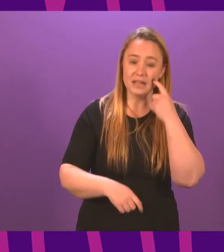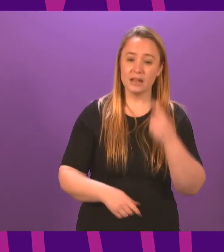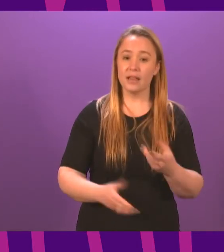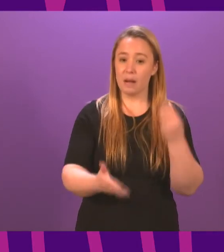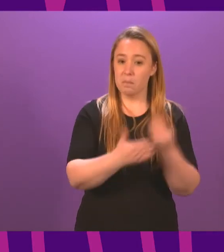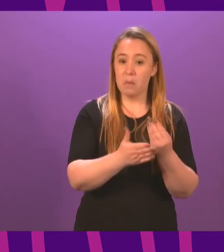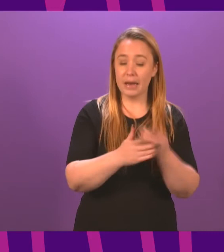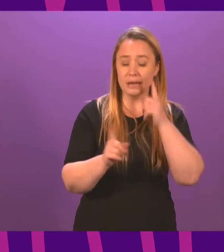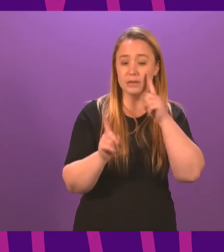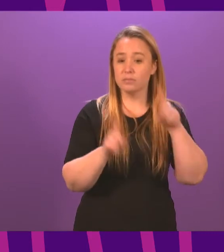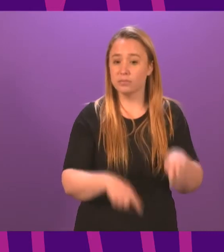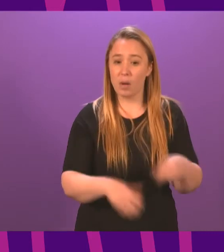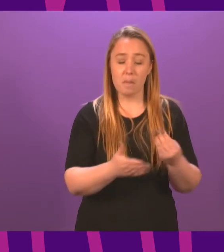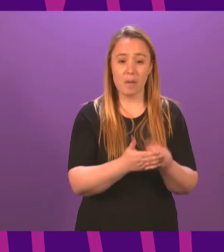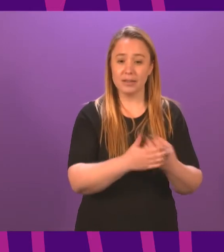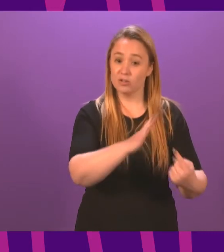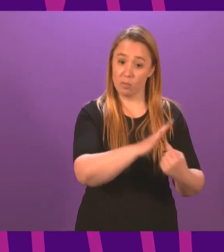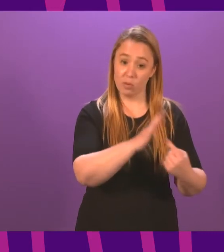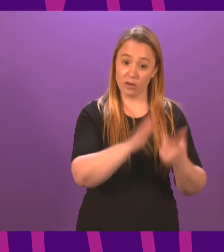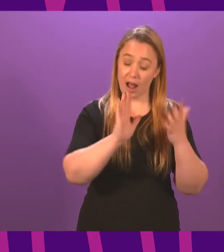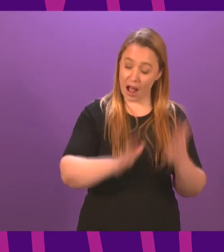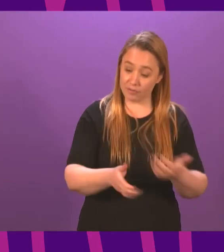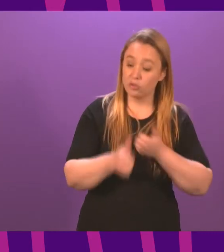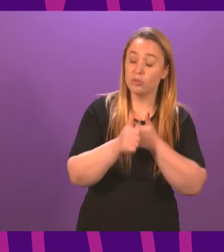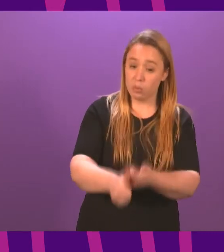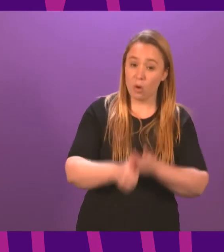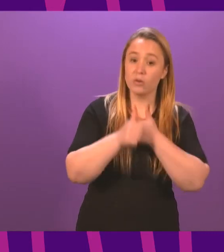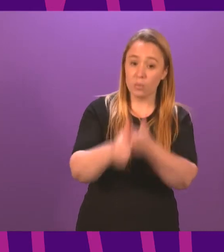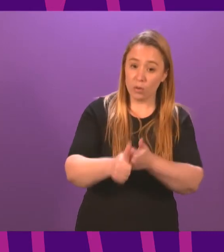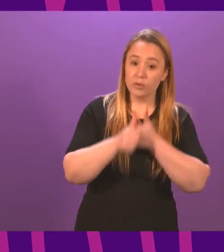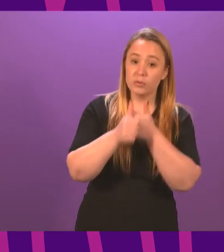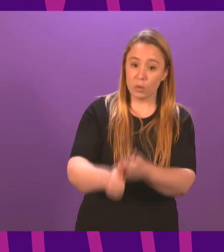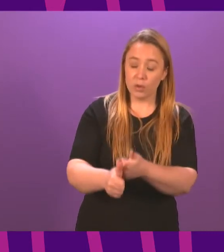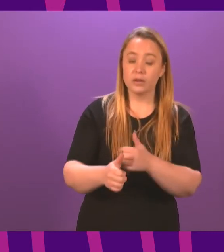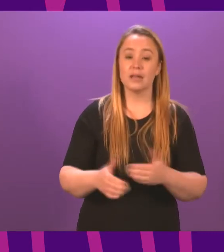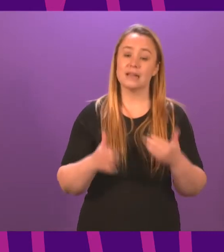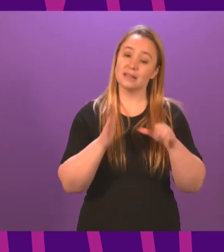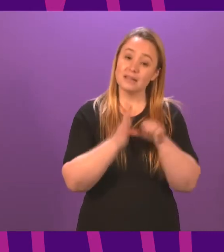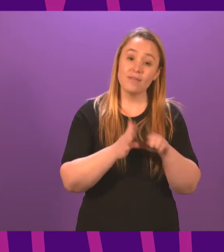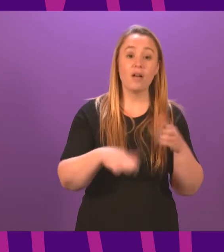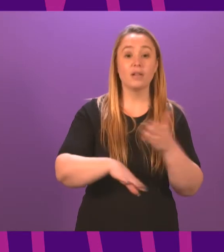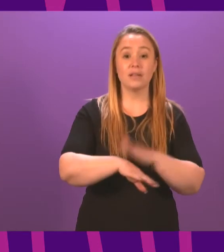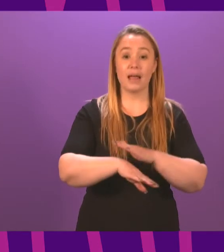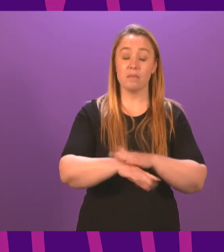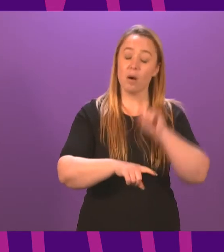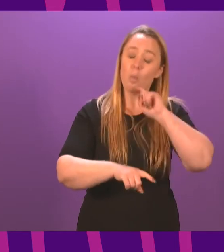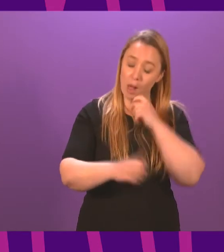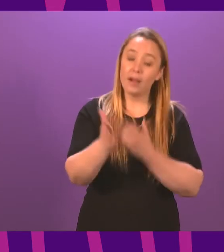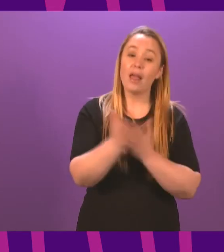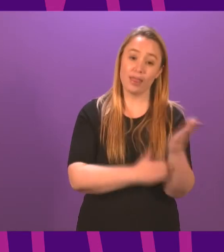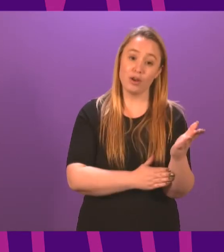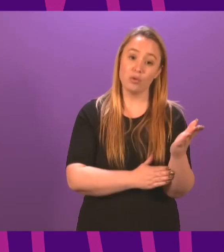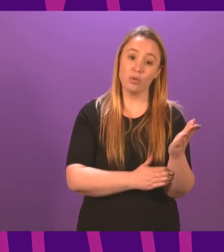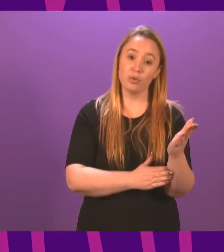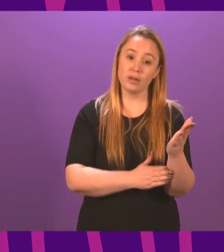value, but what we can do for our constituents and our population through this time. This is hard. We'll get through this. The light's at the